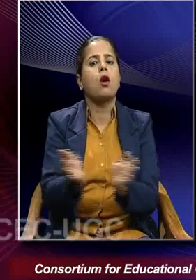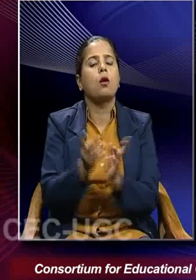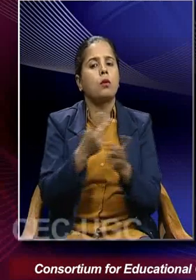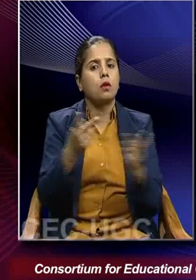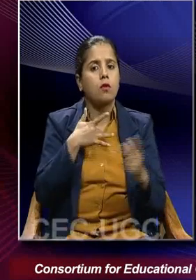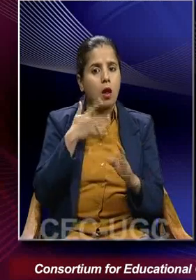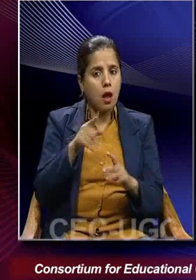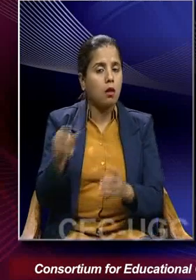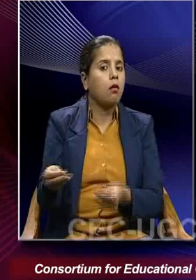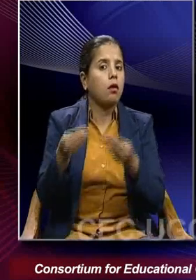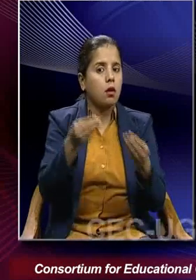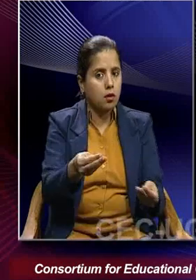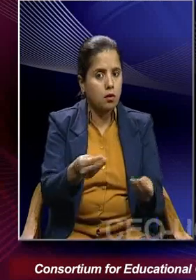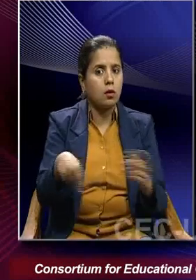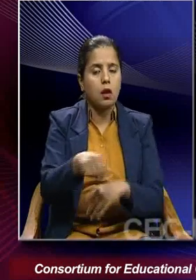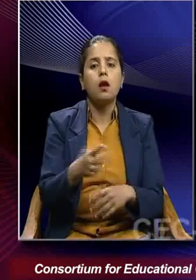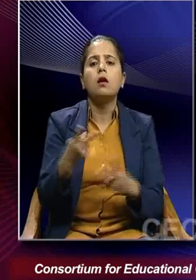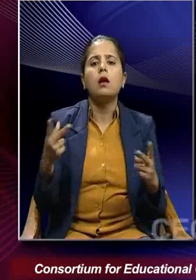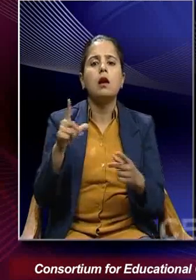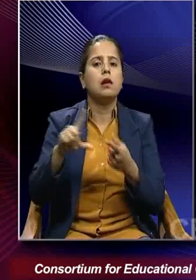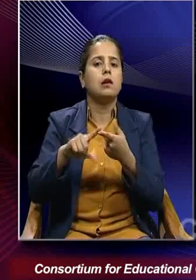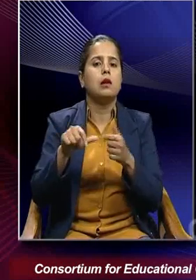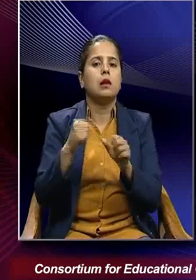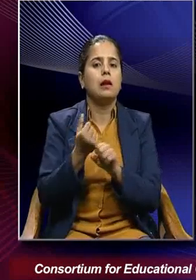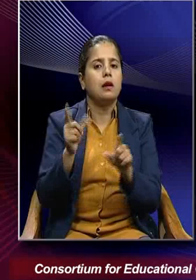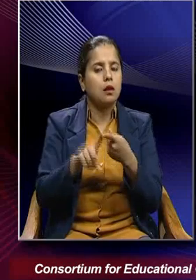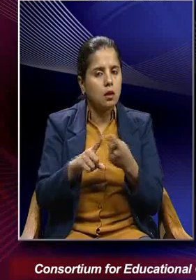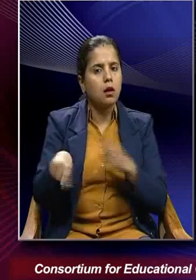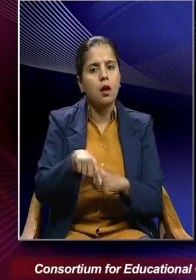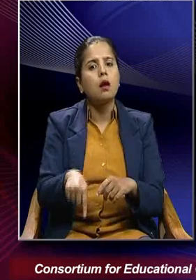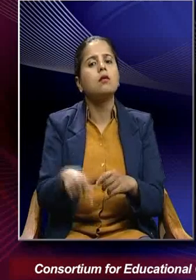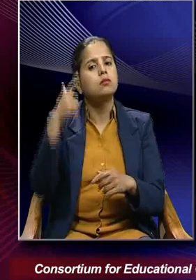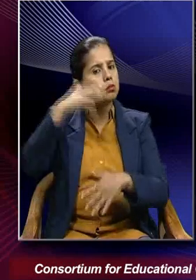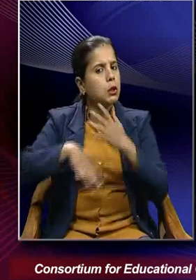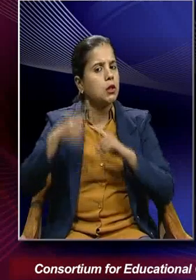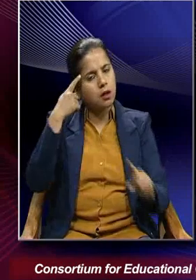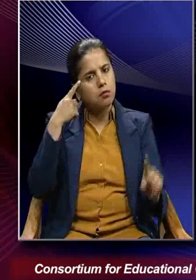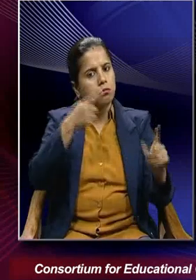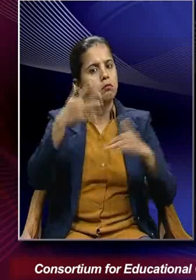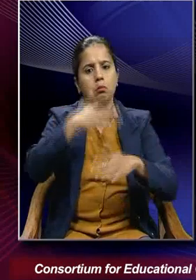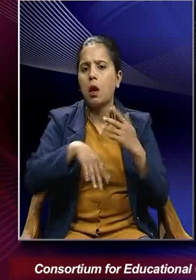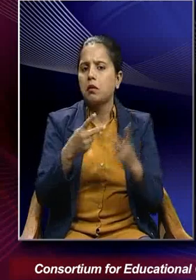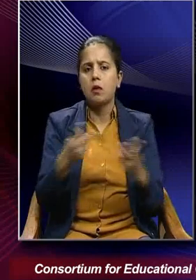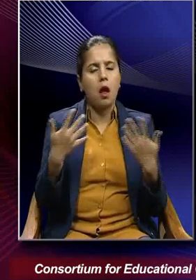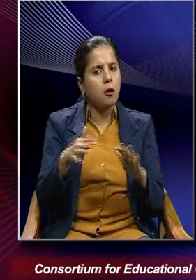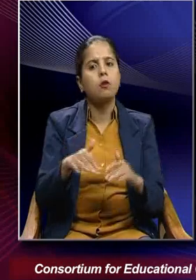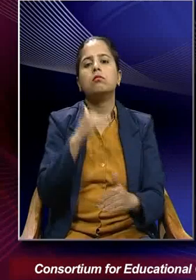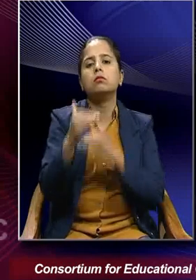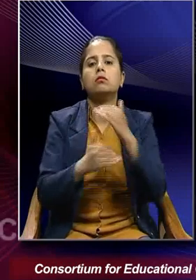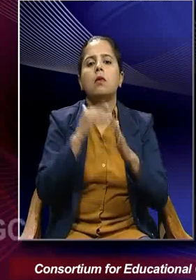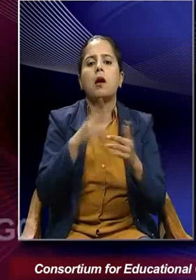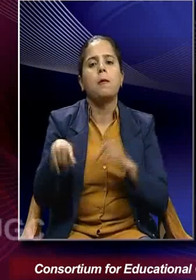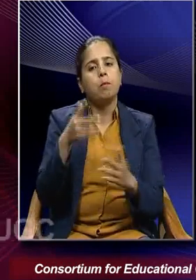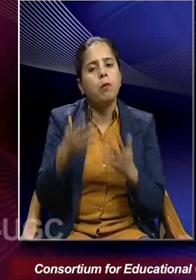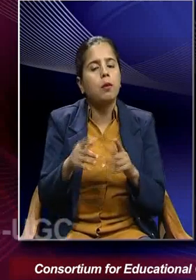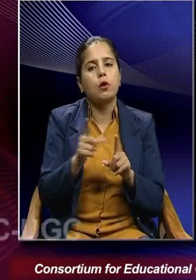had been given to the League in the mission plan would block any kind of progress which India may undertake